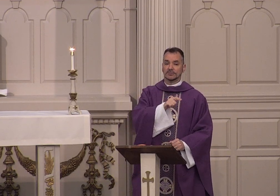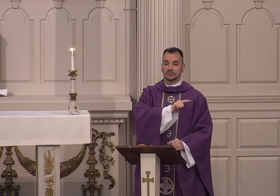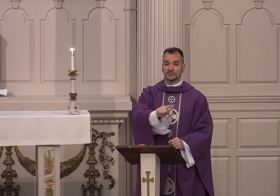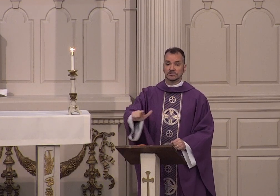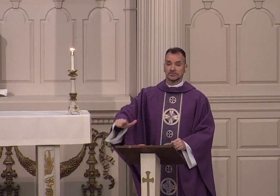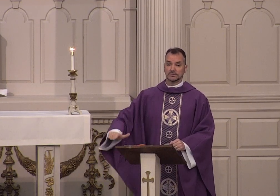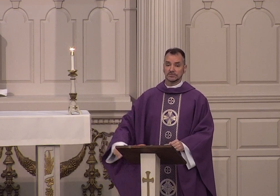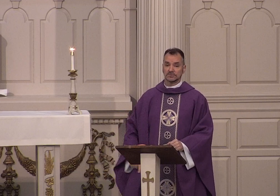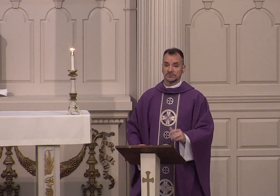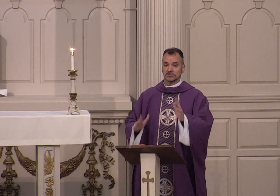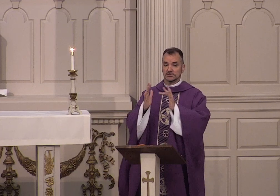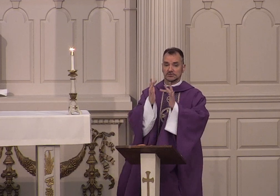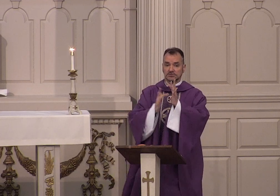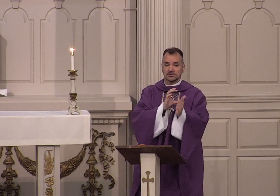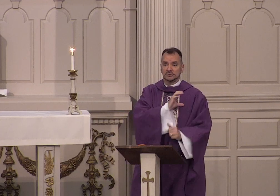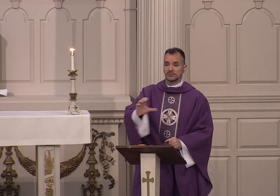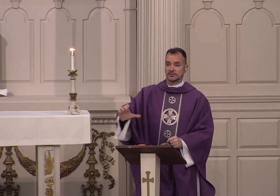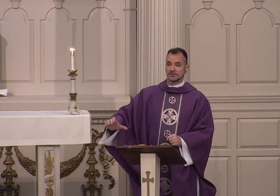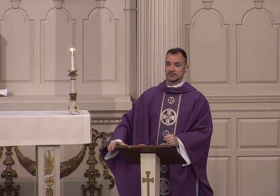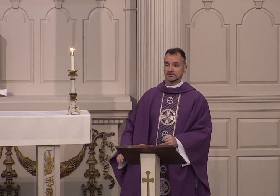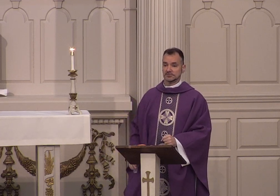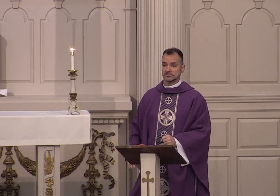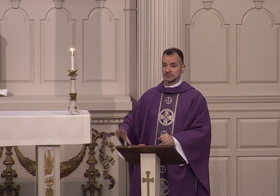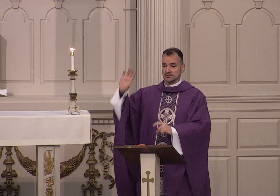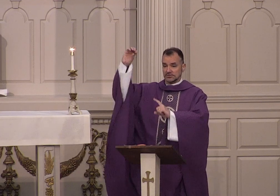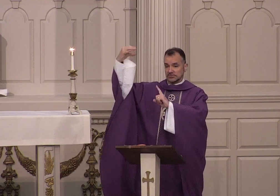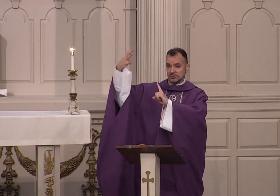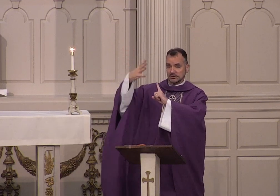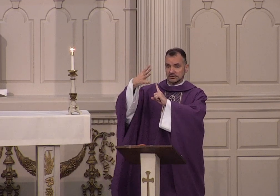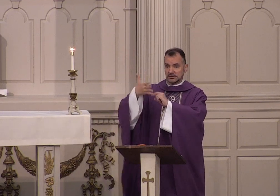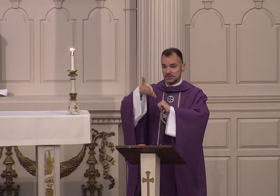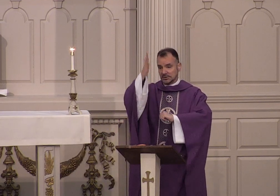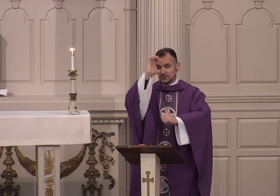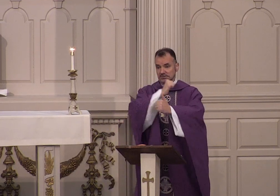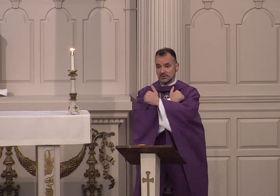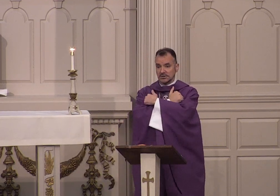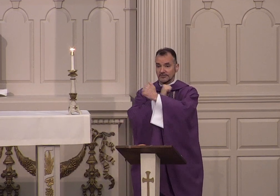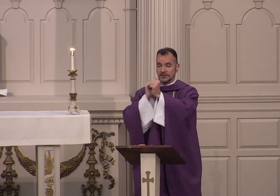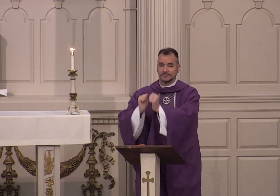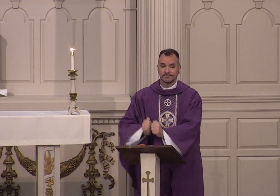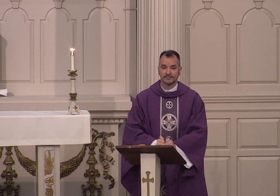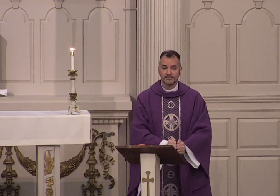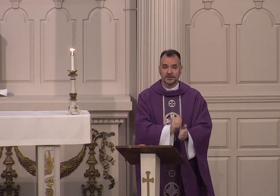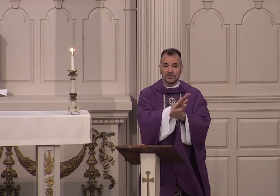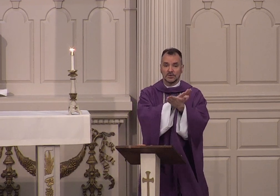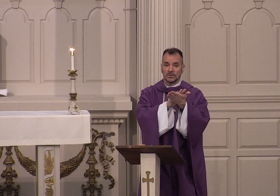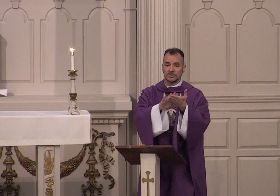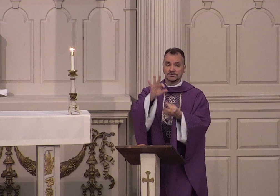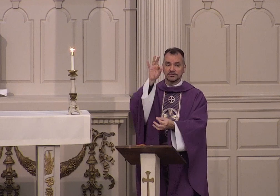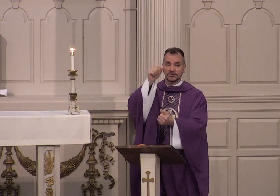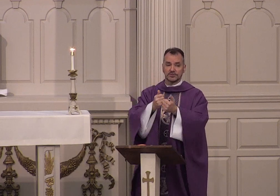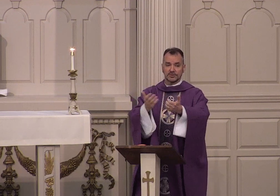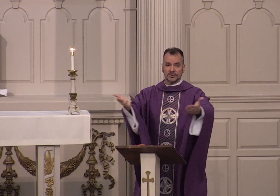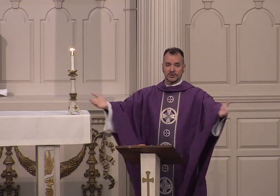The grace of our Lord Jesus Christ, and the love of God, and the communion of the Holy Spirit be with you